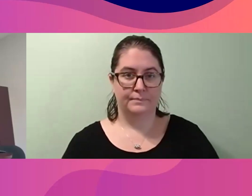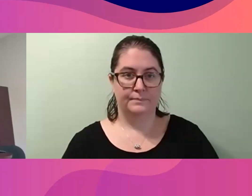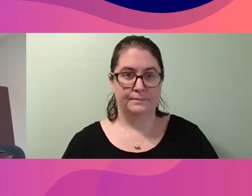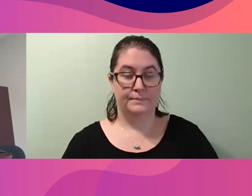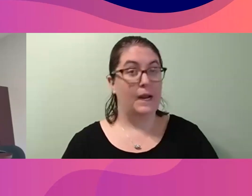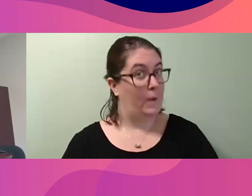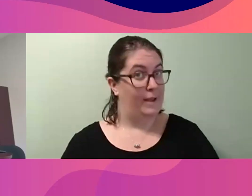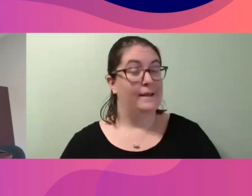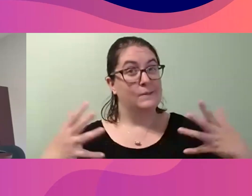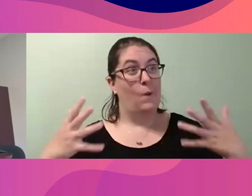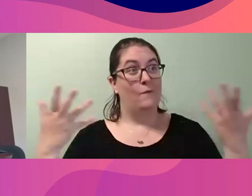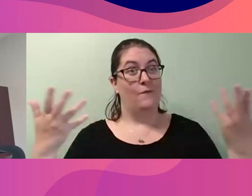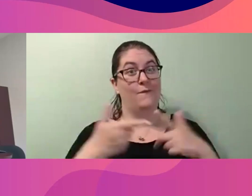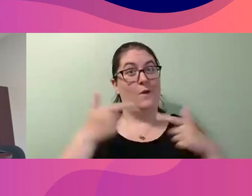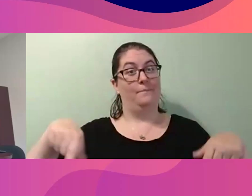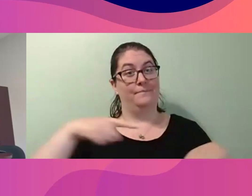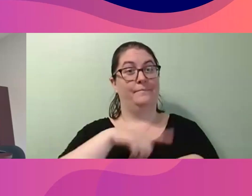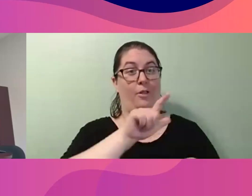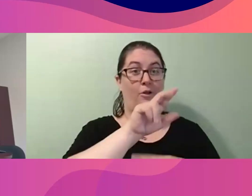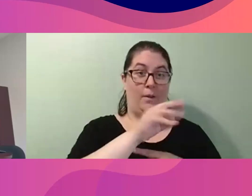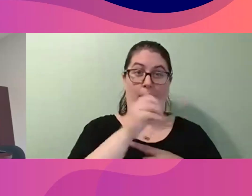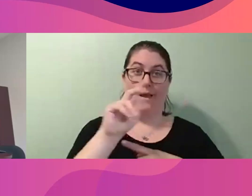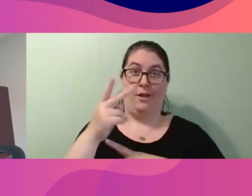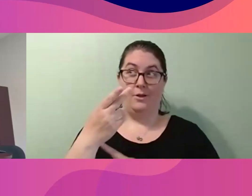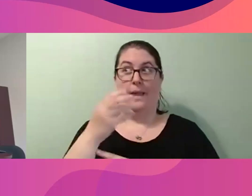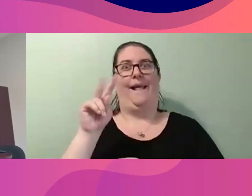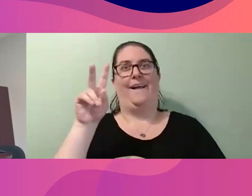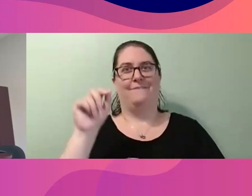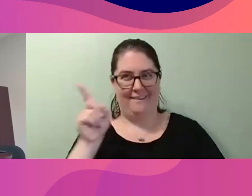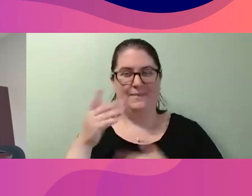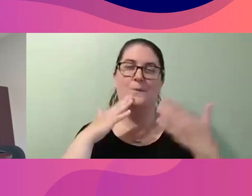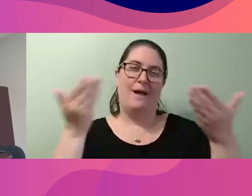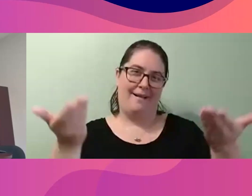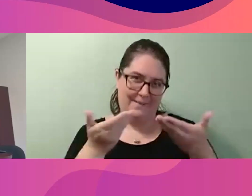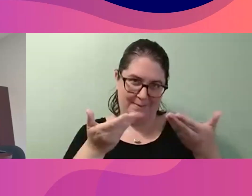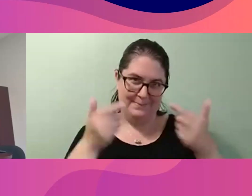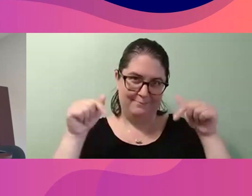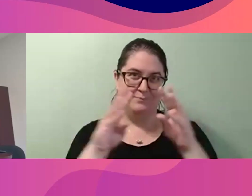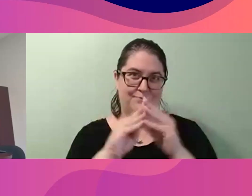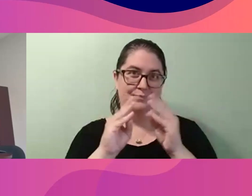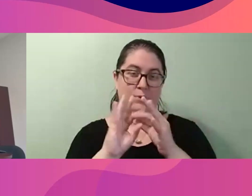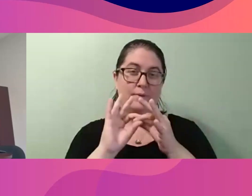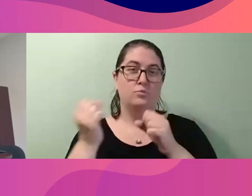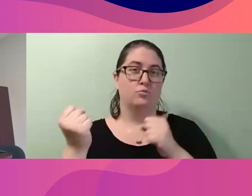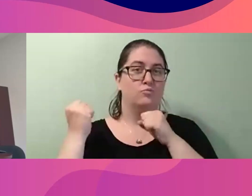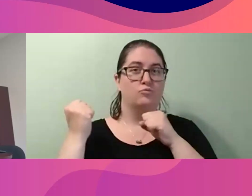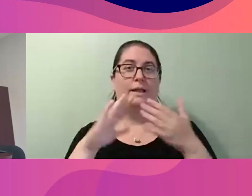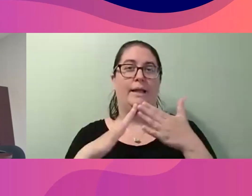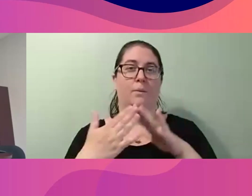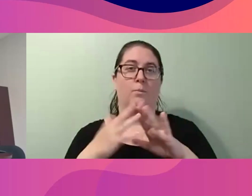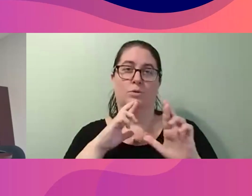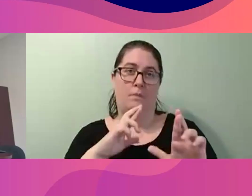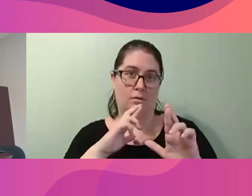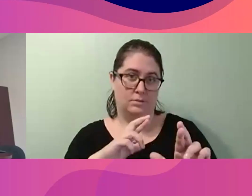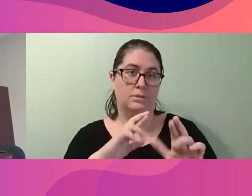So on behalf of the Learning Network, Knowledge Hub, and AVA, welcome to the webinar on strengthening community